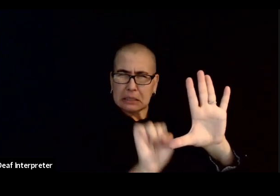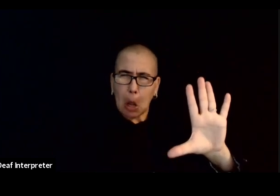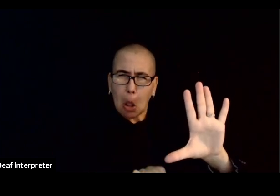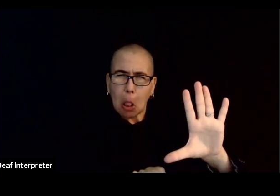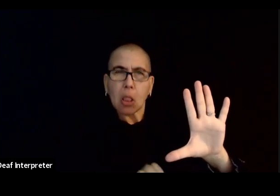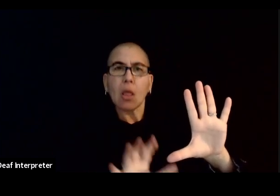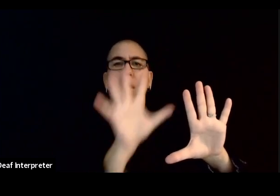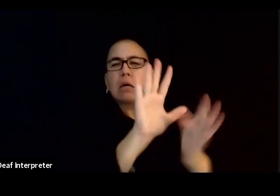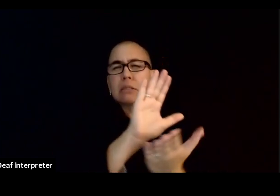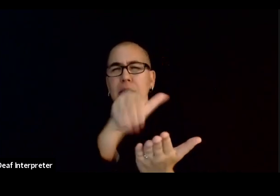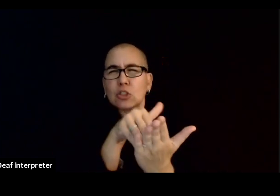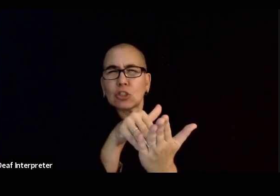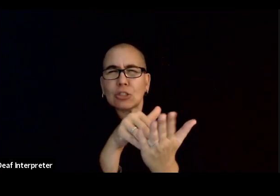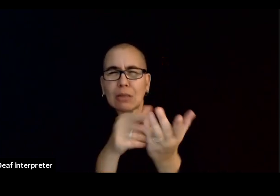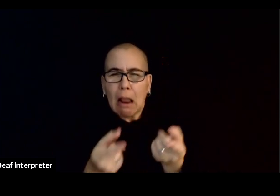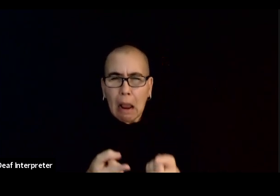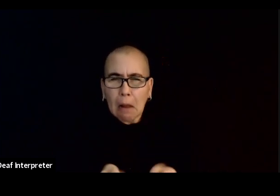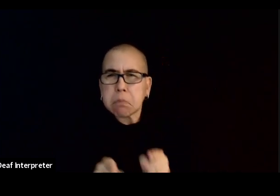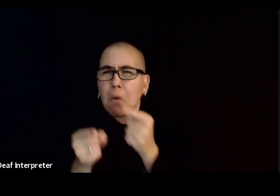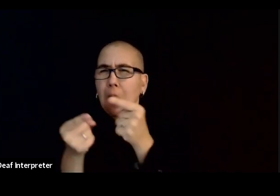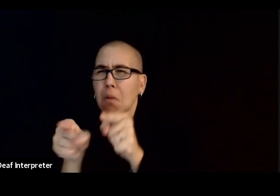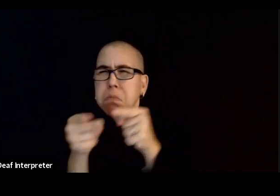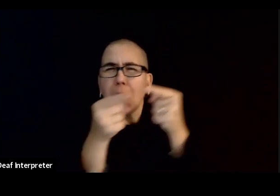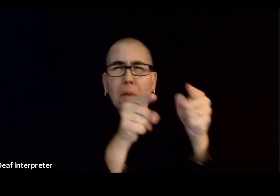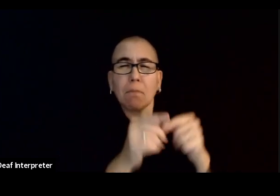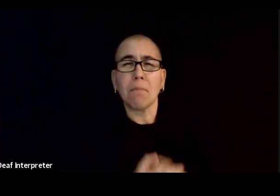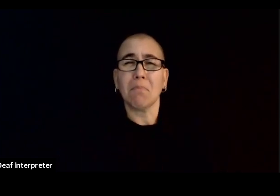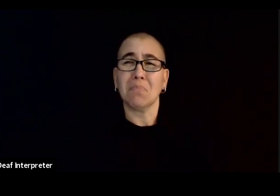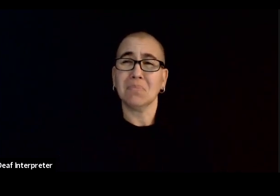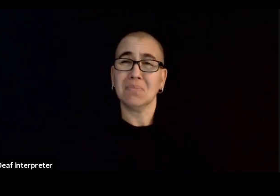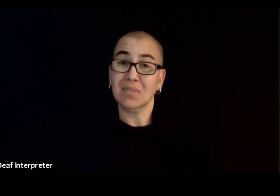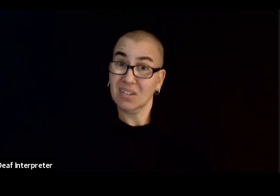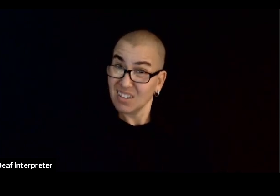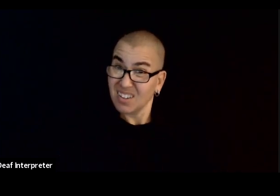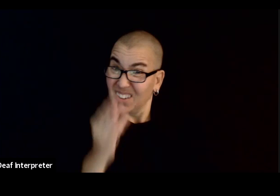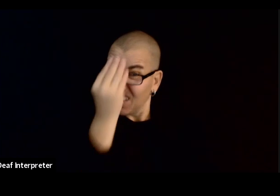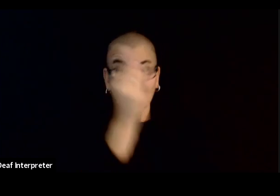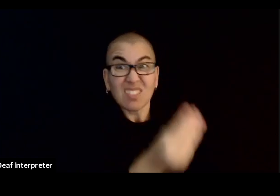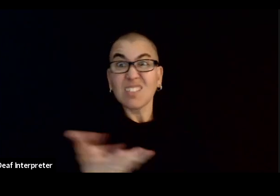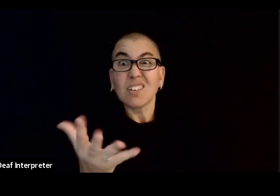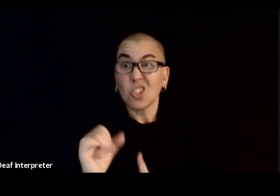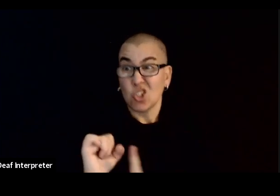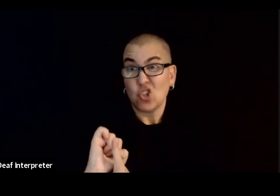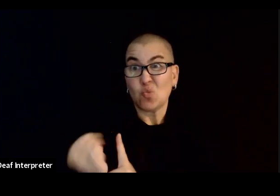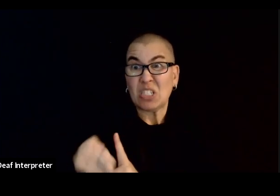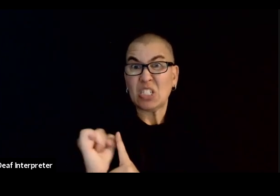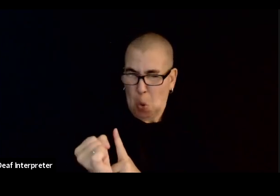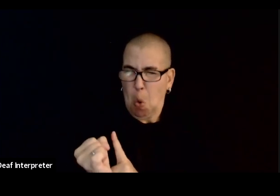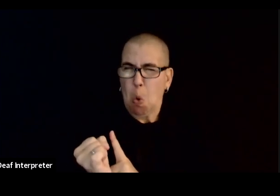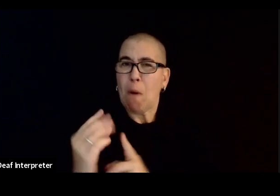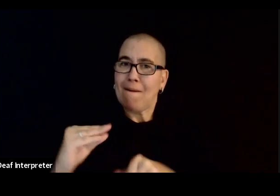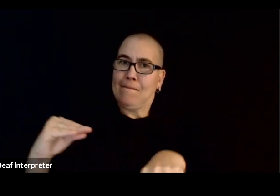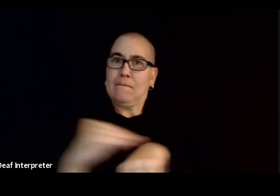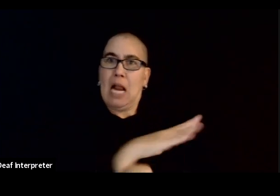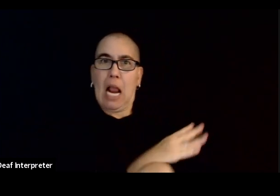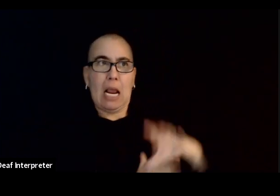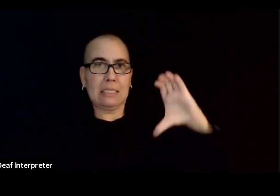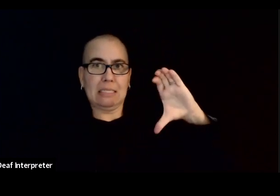those incidents collectively caused the CDC to remove their teams from the state.